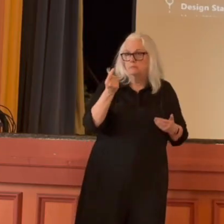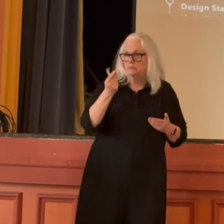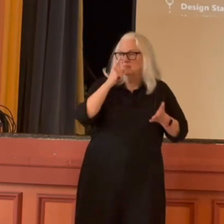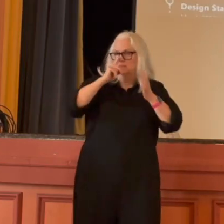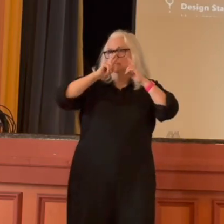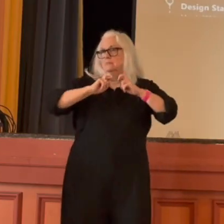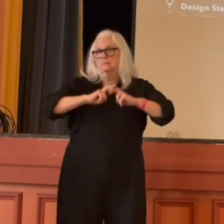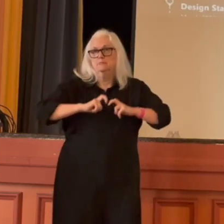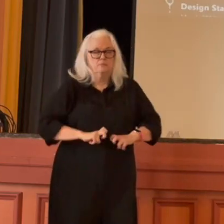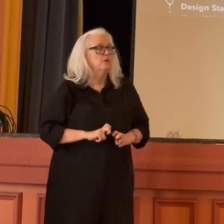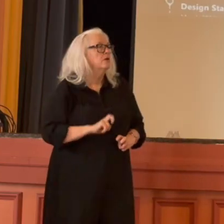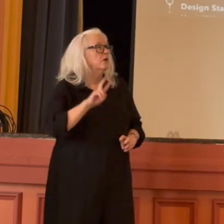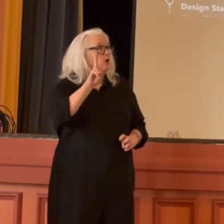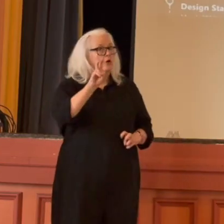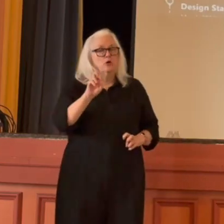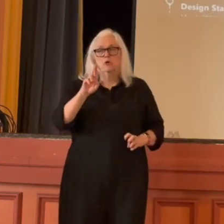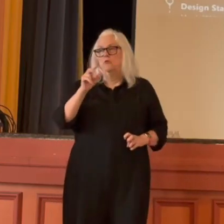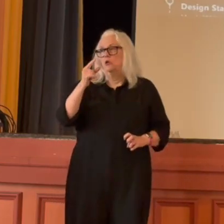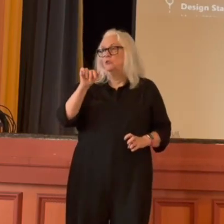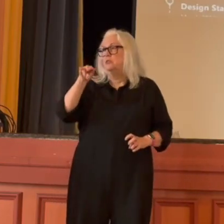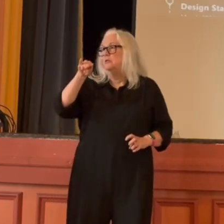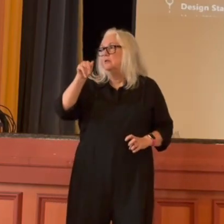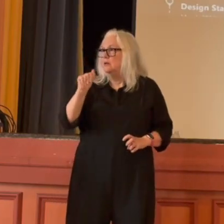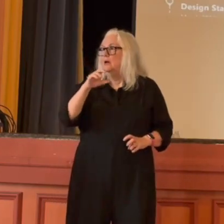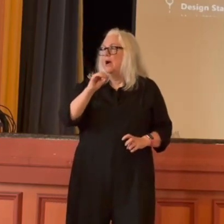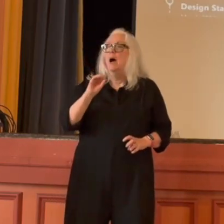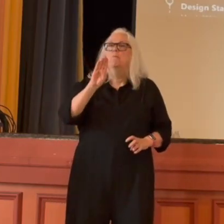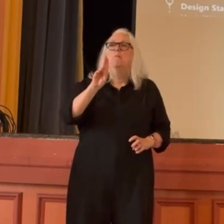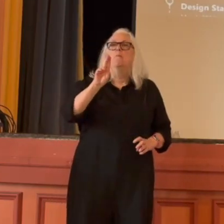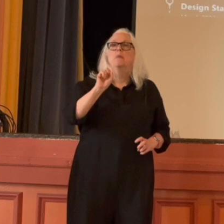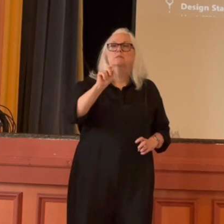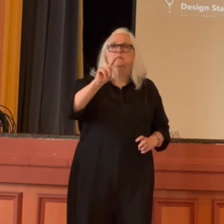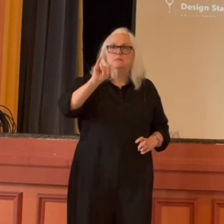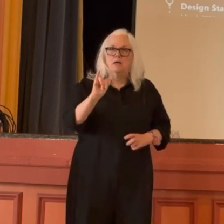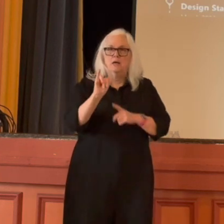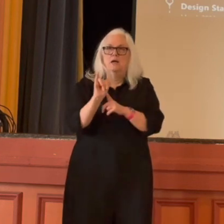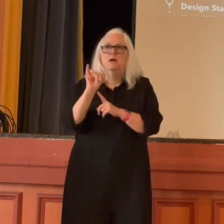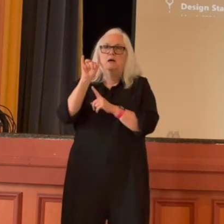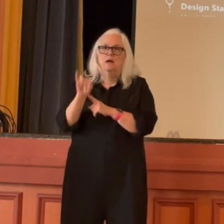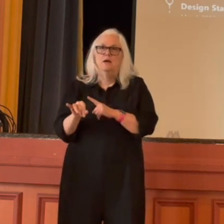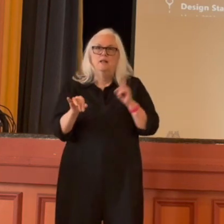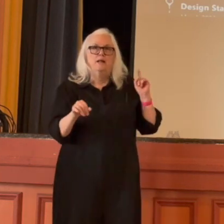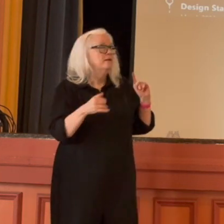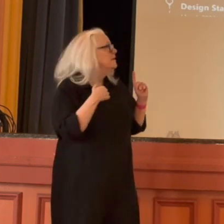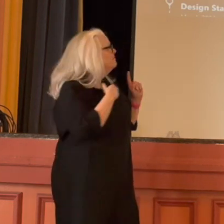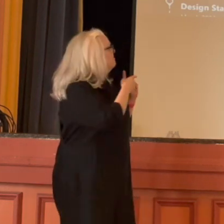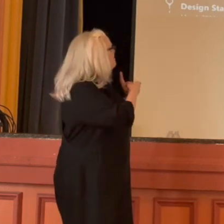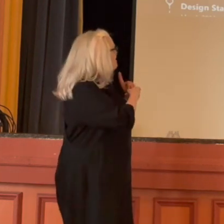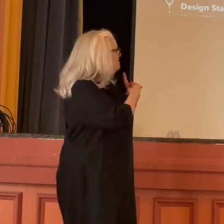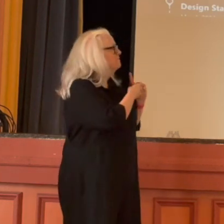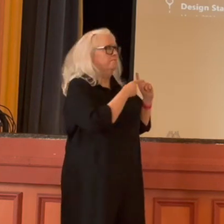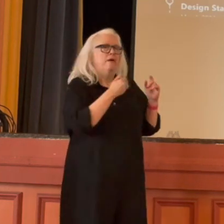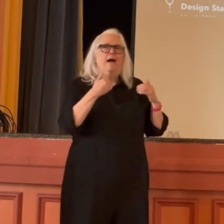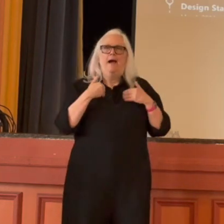and Busti. Again, there's an existing manhole in this case. We're going to be working